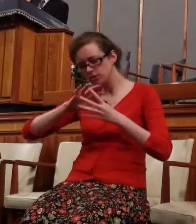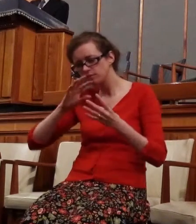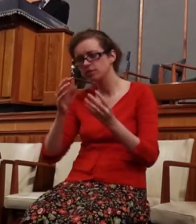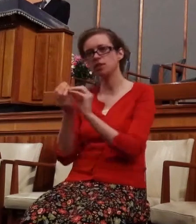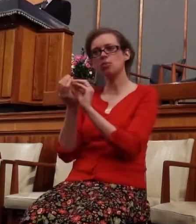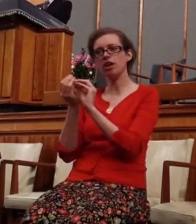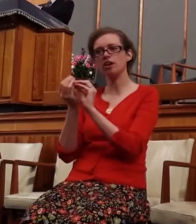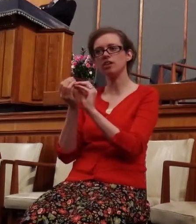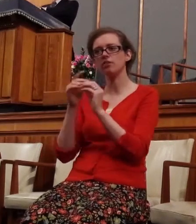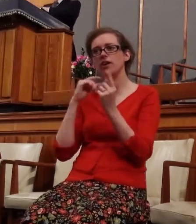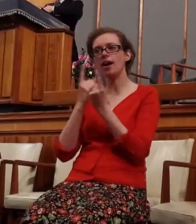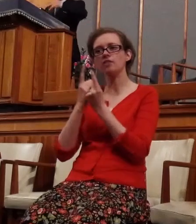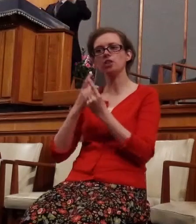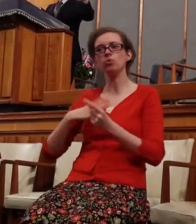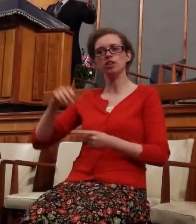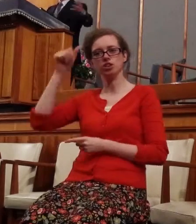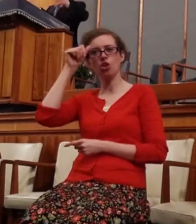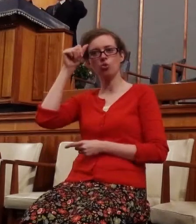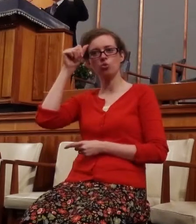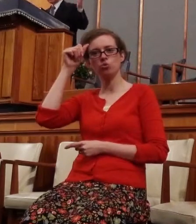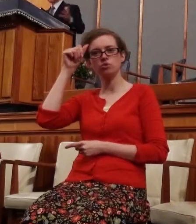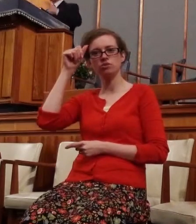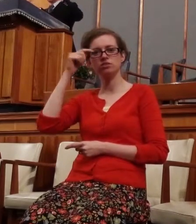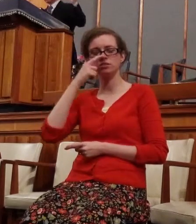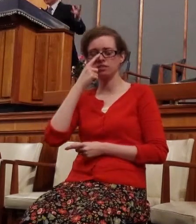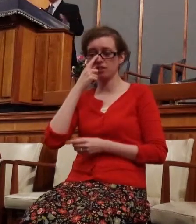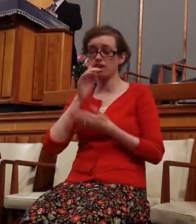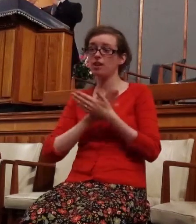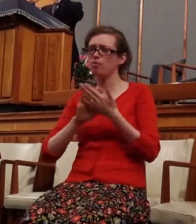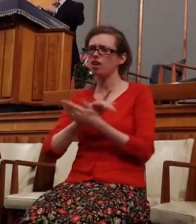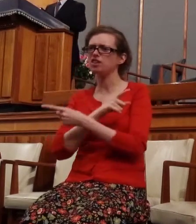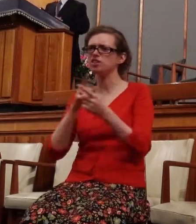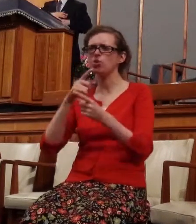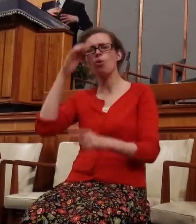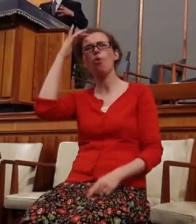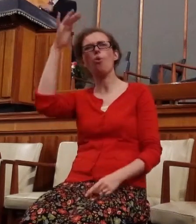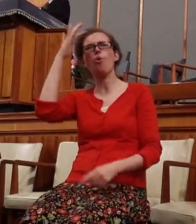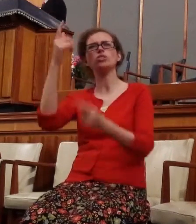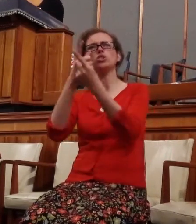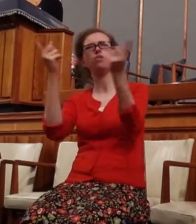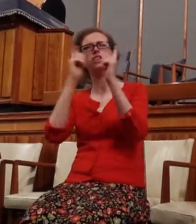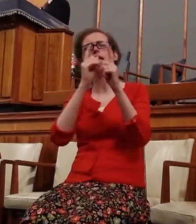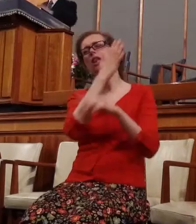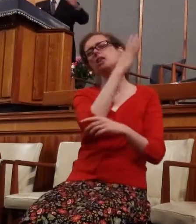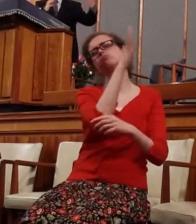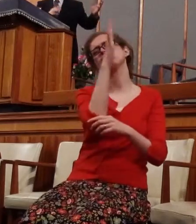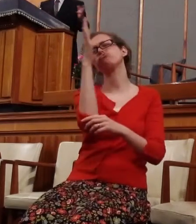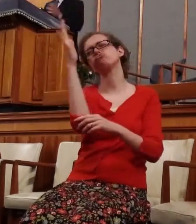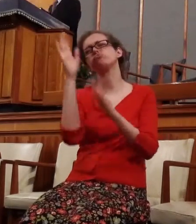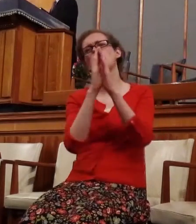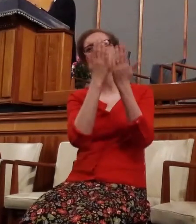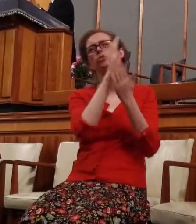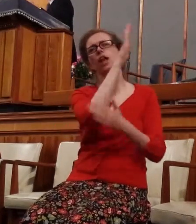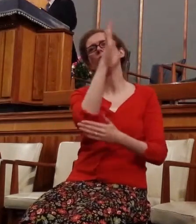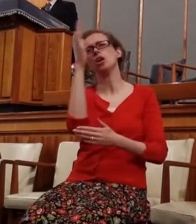sins forgiven. No, you see, you don't need intellectual academics, you don't need libraries, books and books